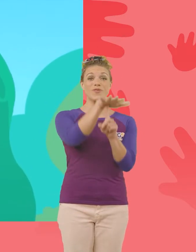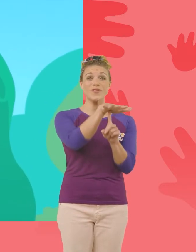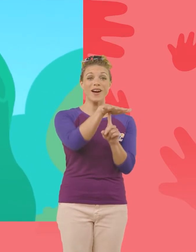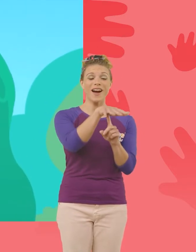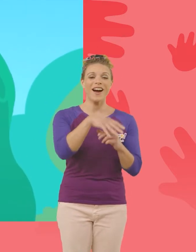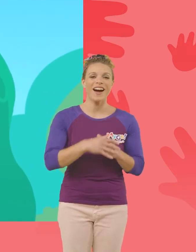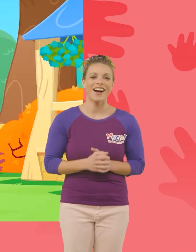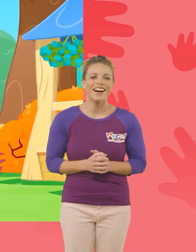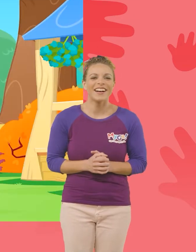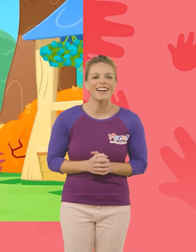Ha-ha! Yippee!